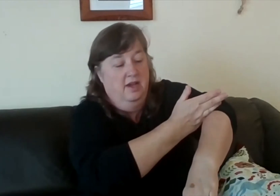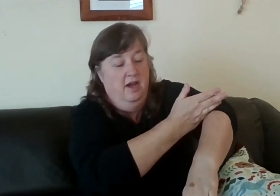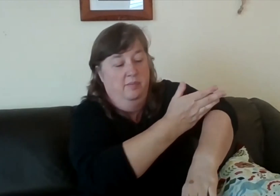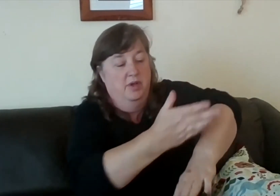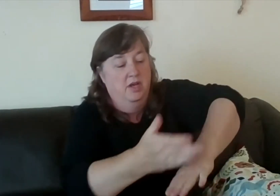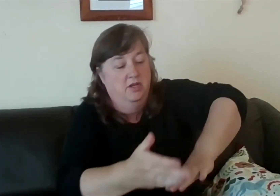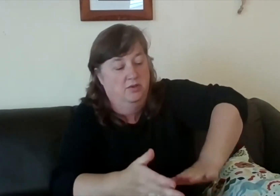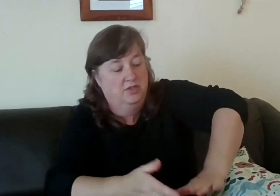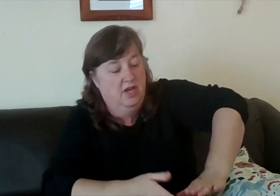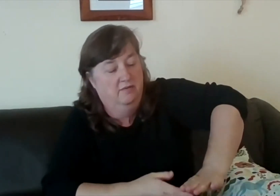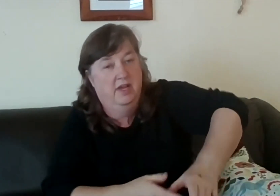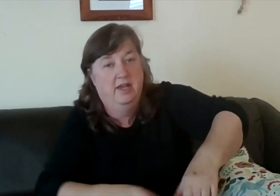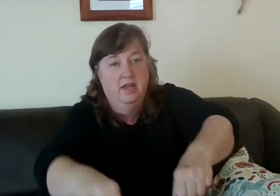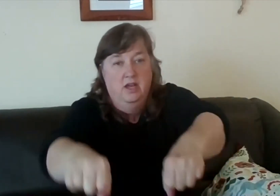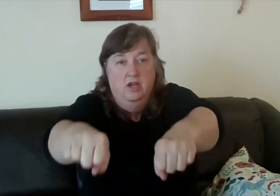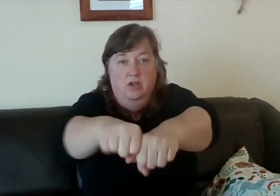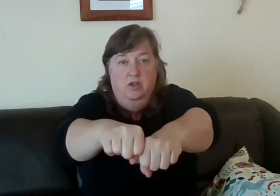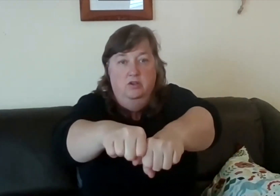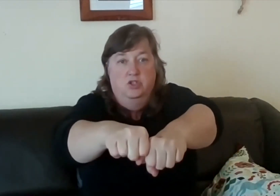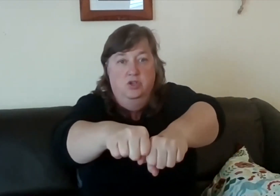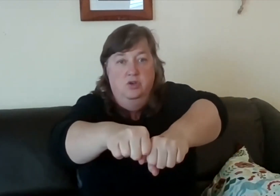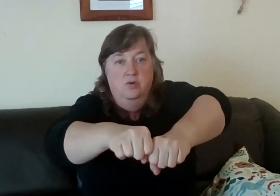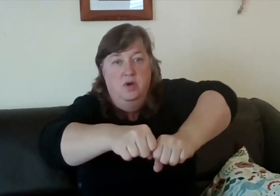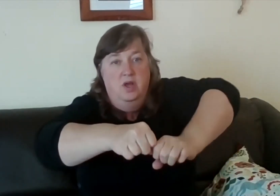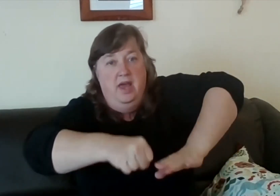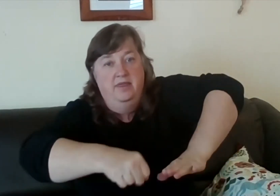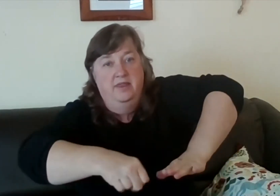up. So it's kind of like shoe, and